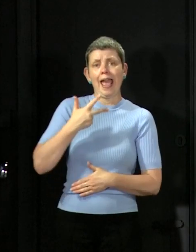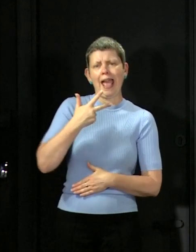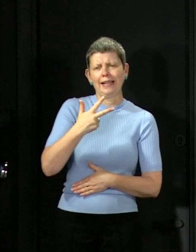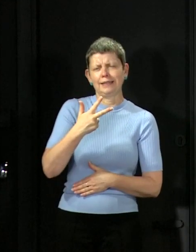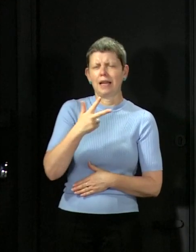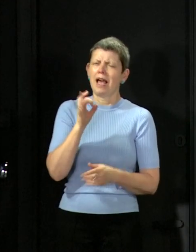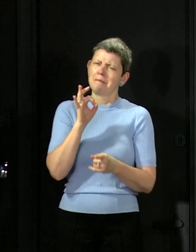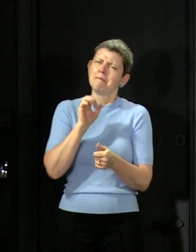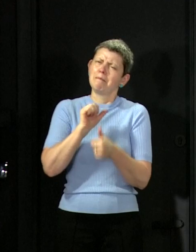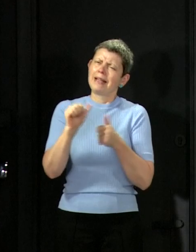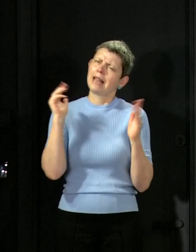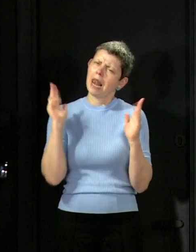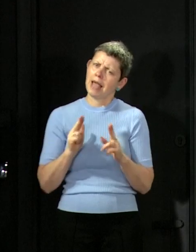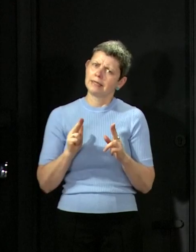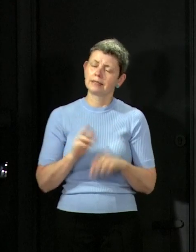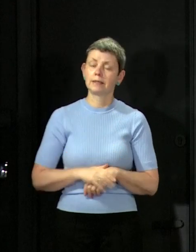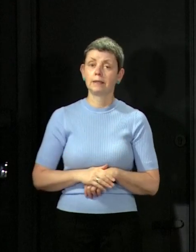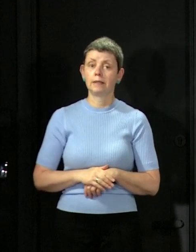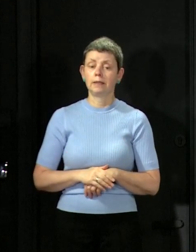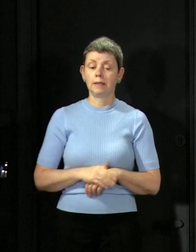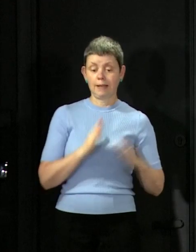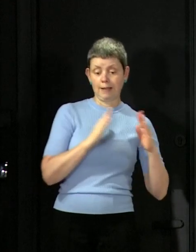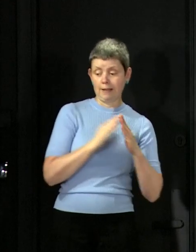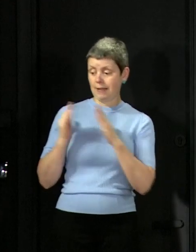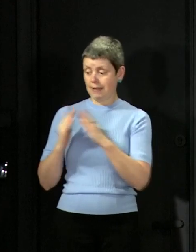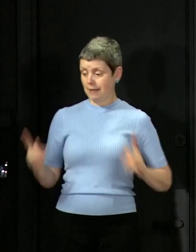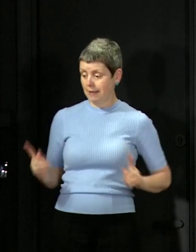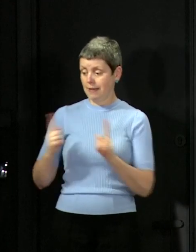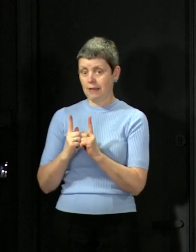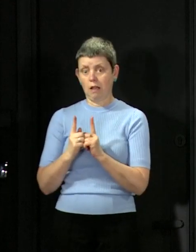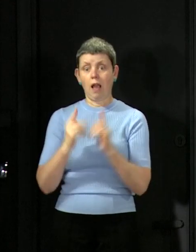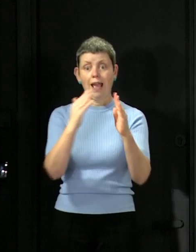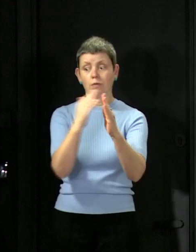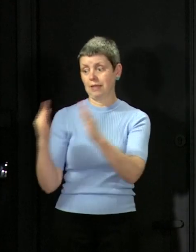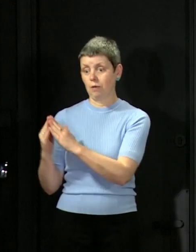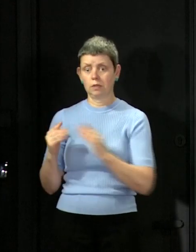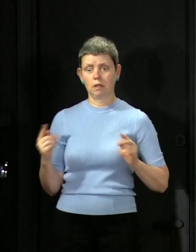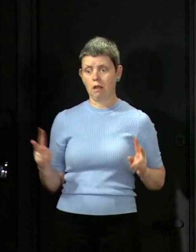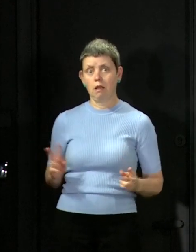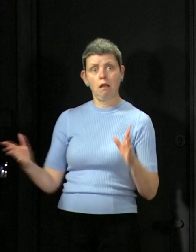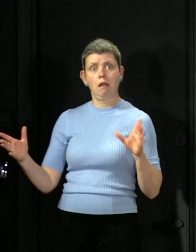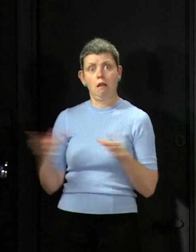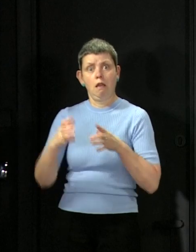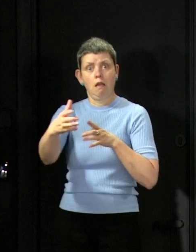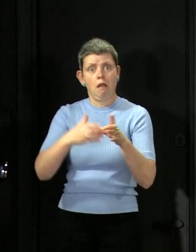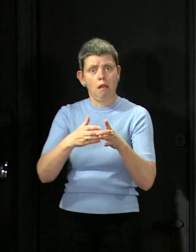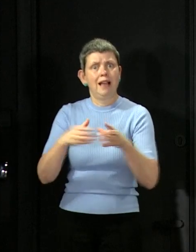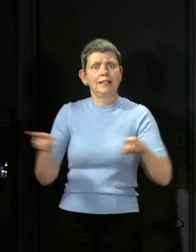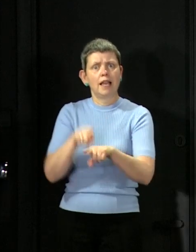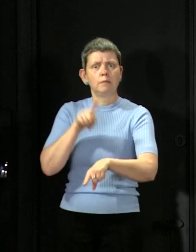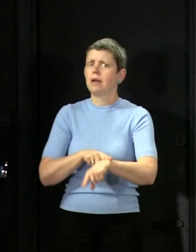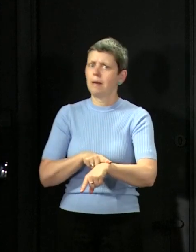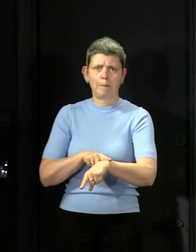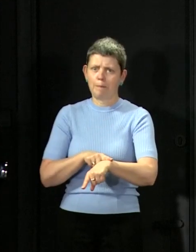that. You should not meet with more than one household at a time, and please don't meet with more than one other